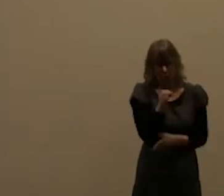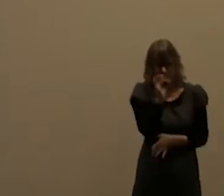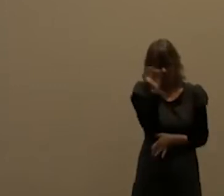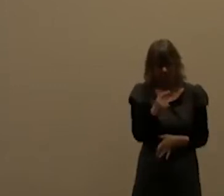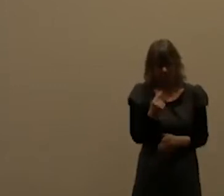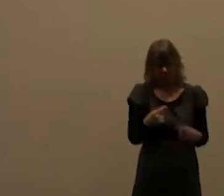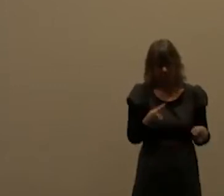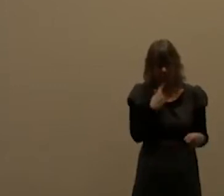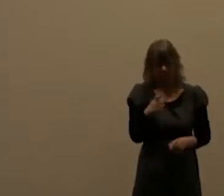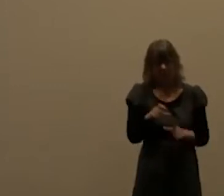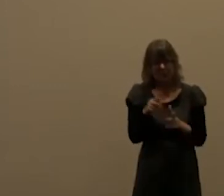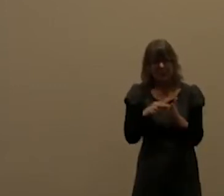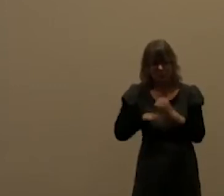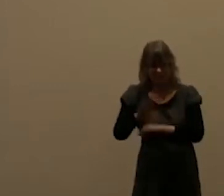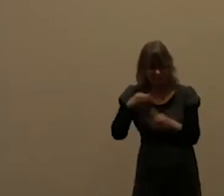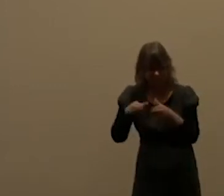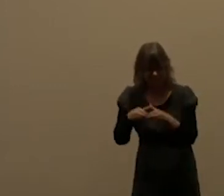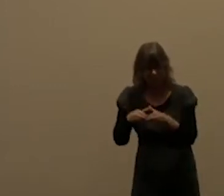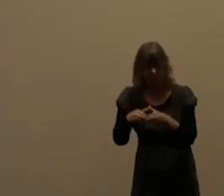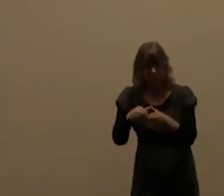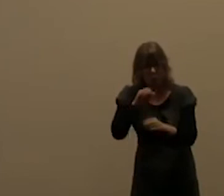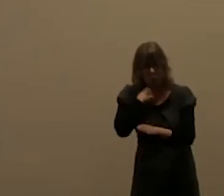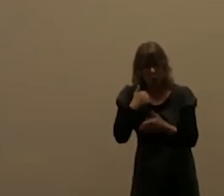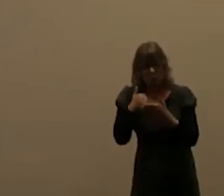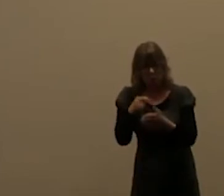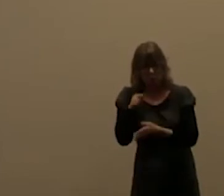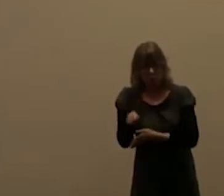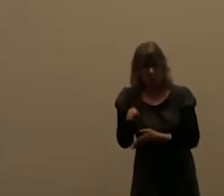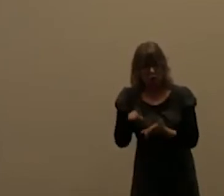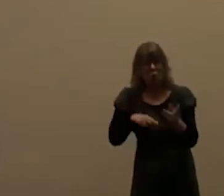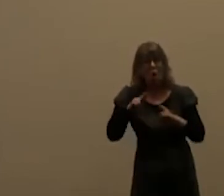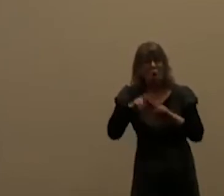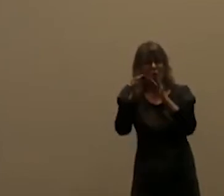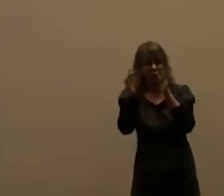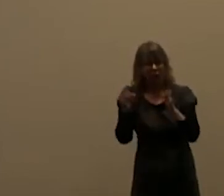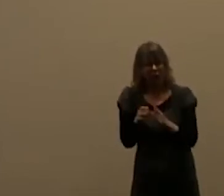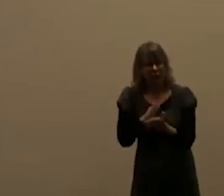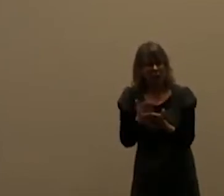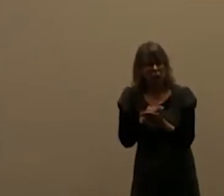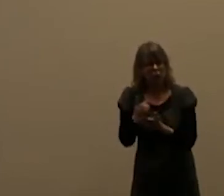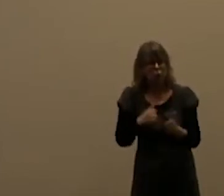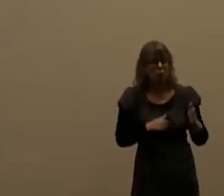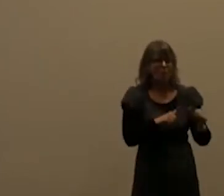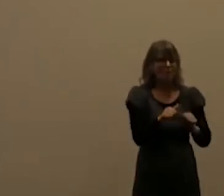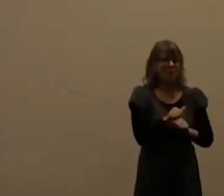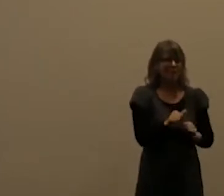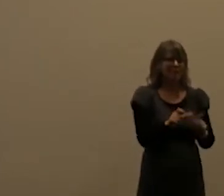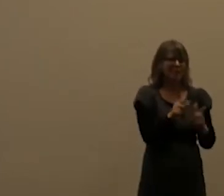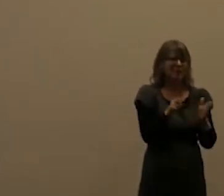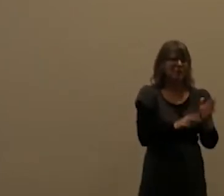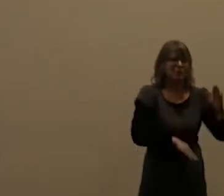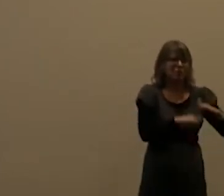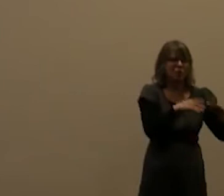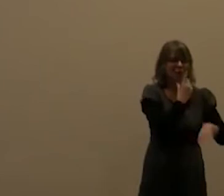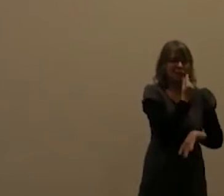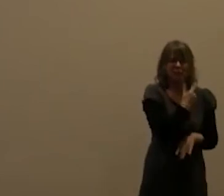that Dataverse for Teams would really support the offline approach there. Yeah. Oh,